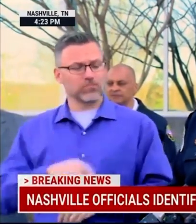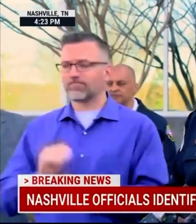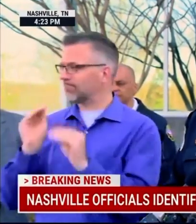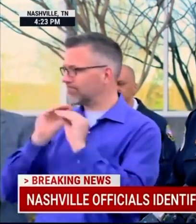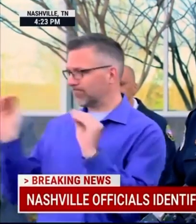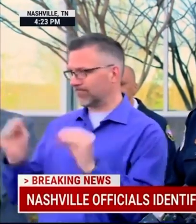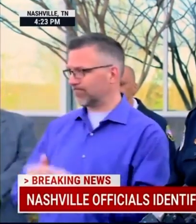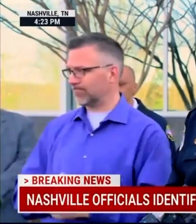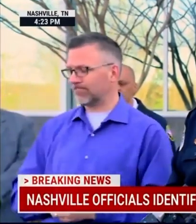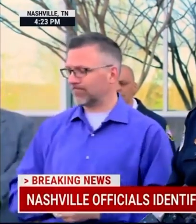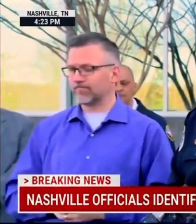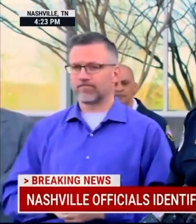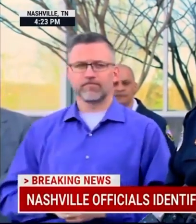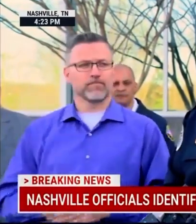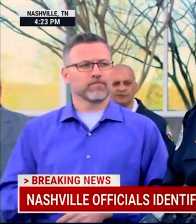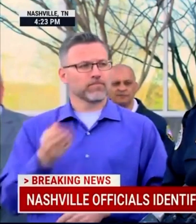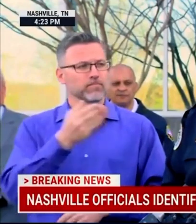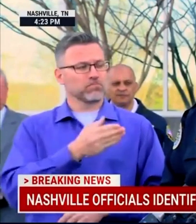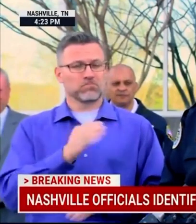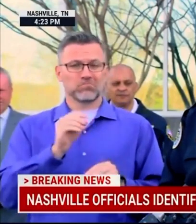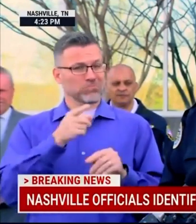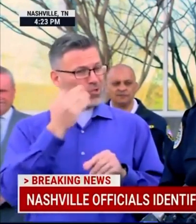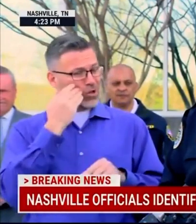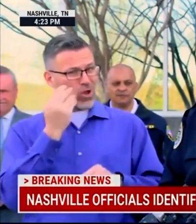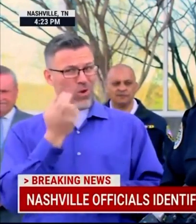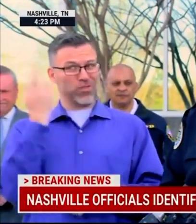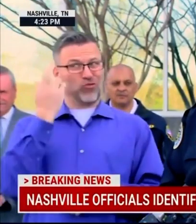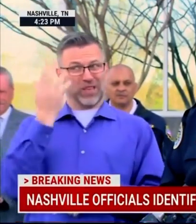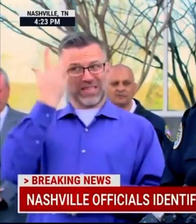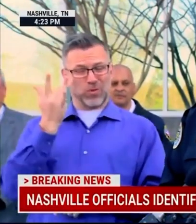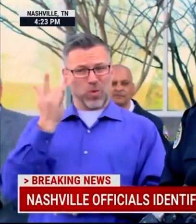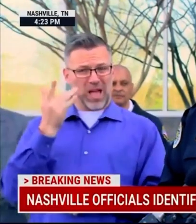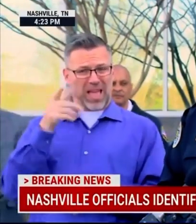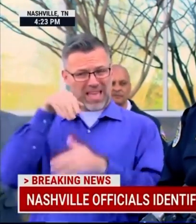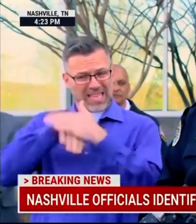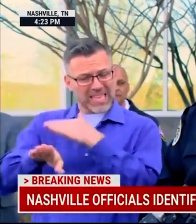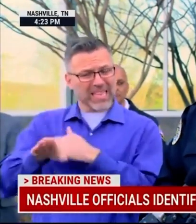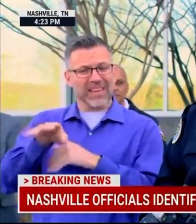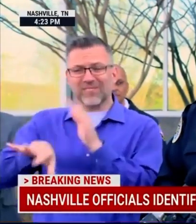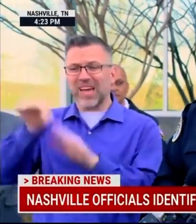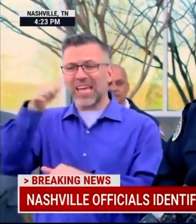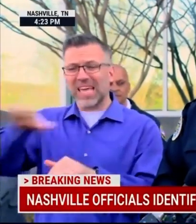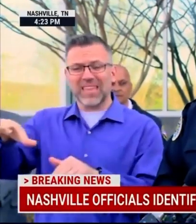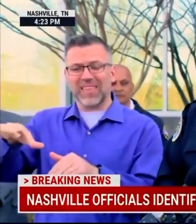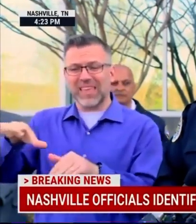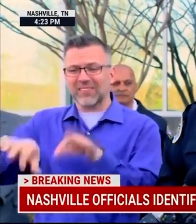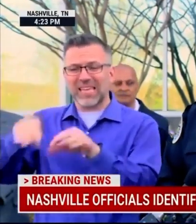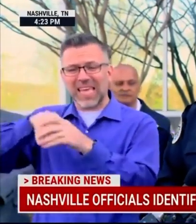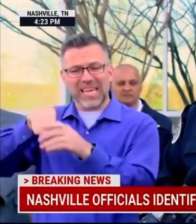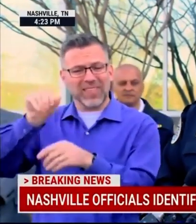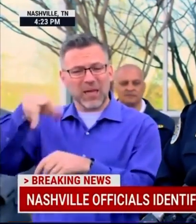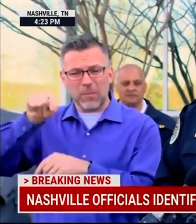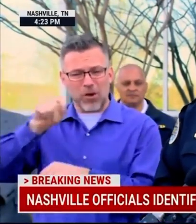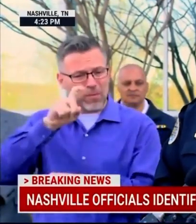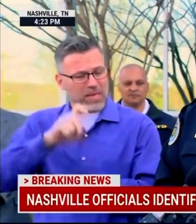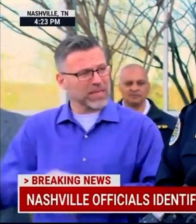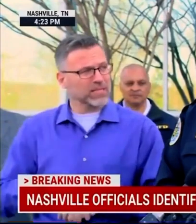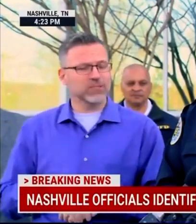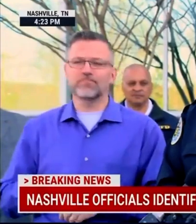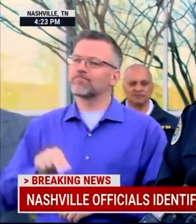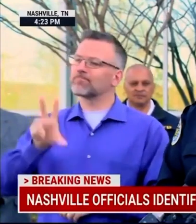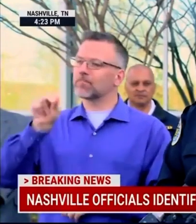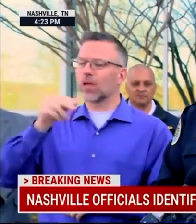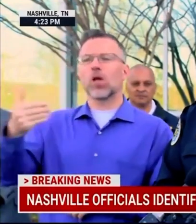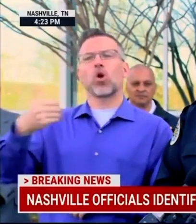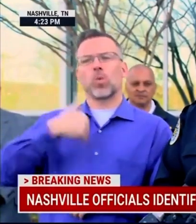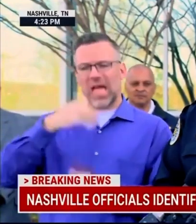all. And no motive at this point? Anything discovered in the apartment or house? No, we have a manifesto.